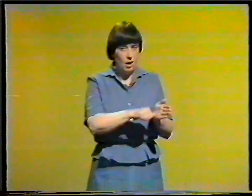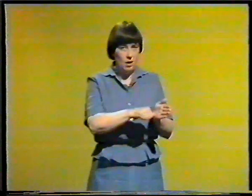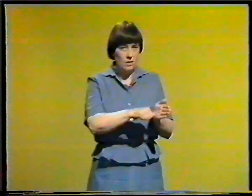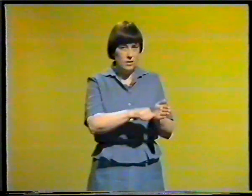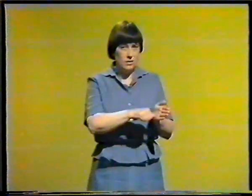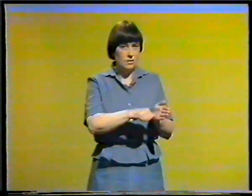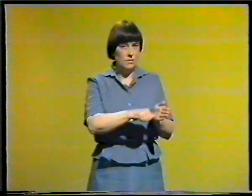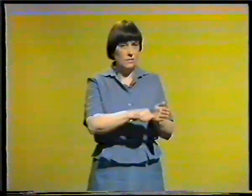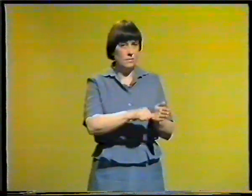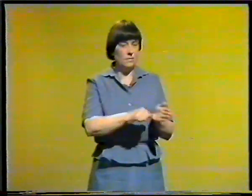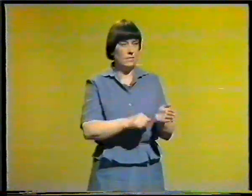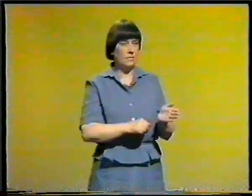Hard.